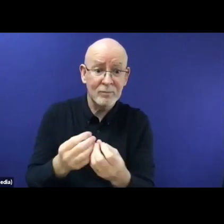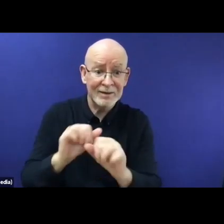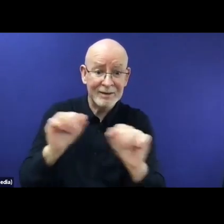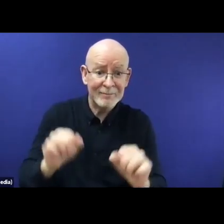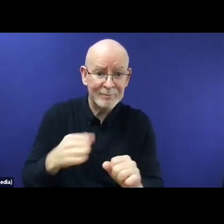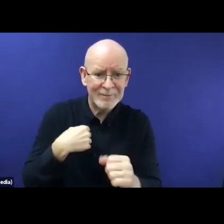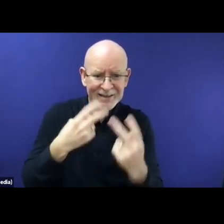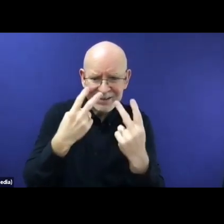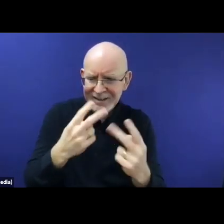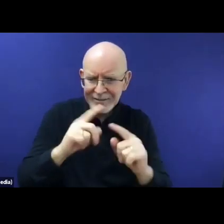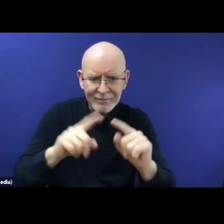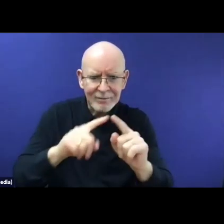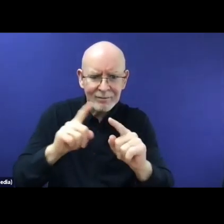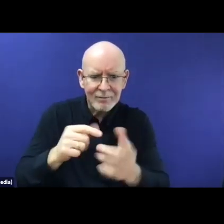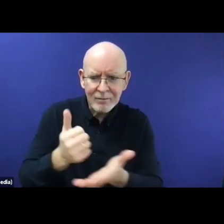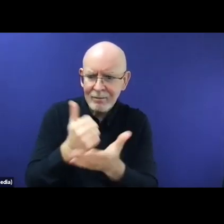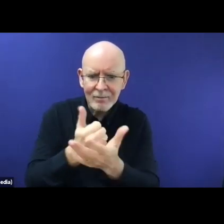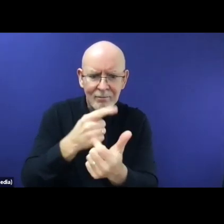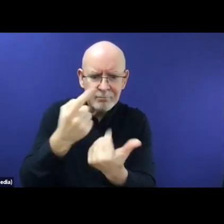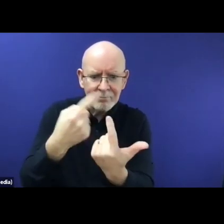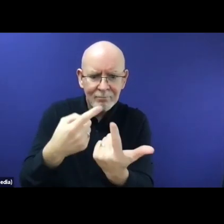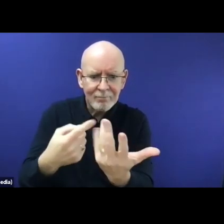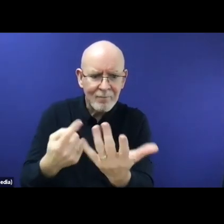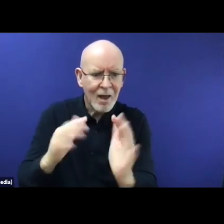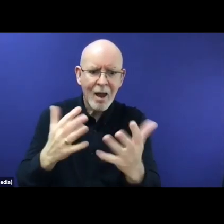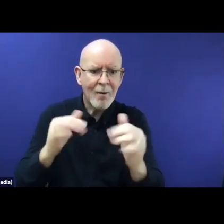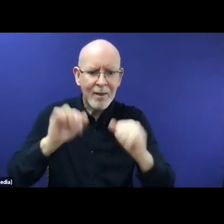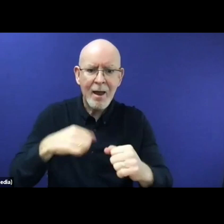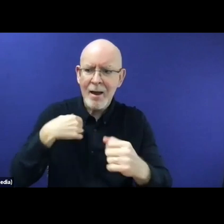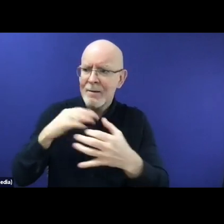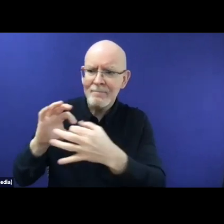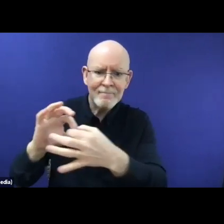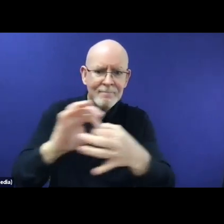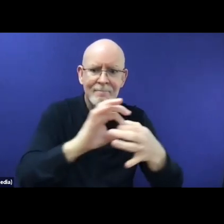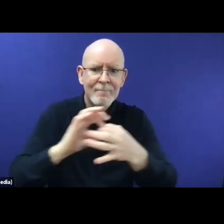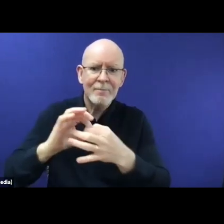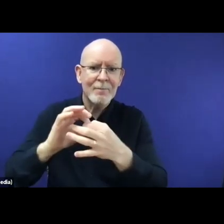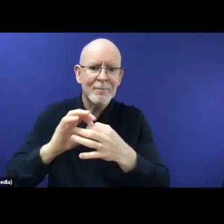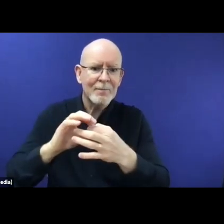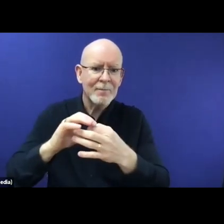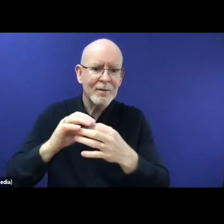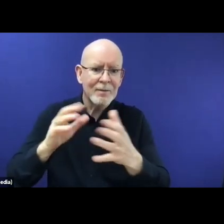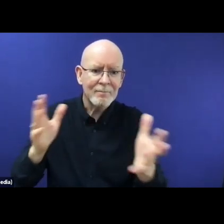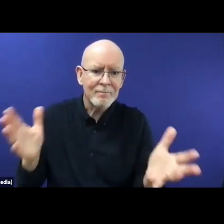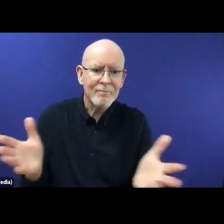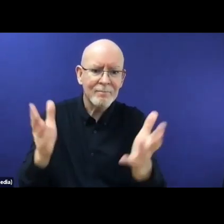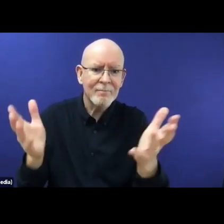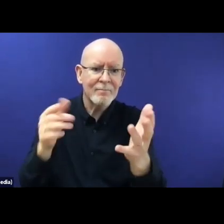concerns about refugee situation and of ways of responding to the huge crisis we're all facing at the present time.